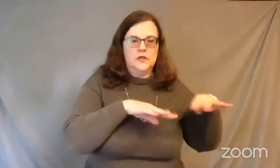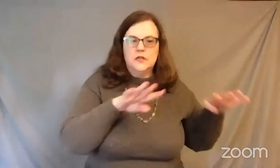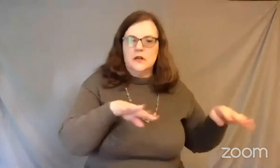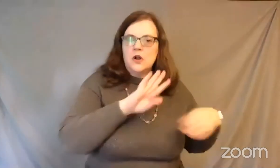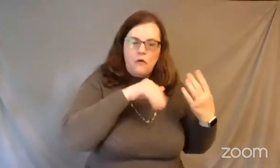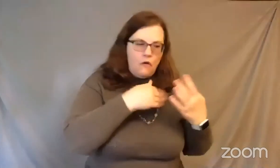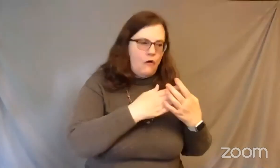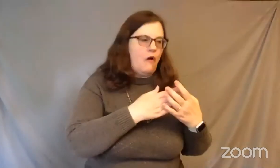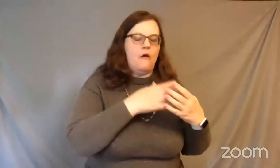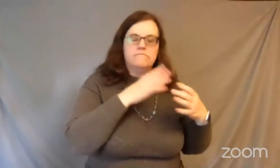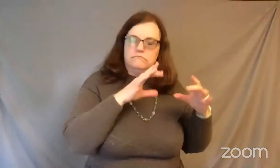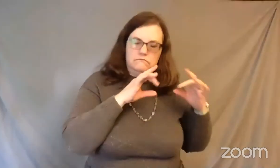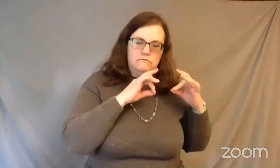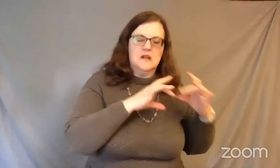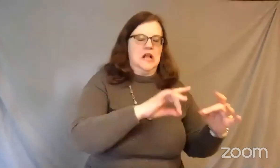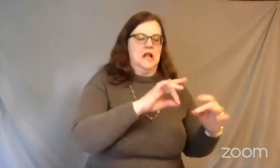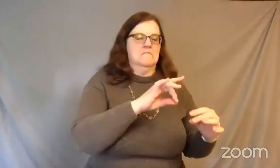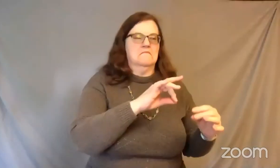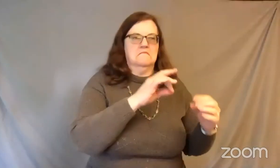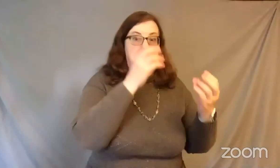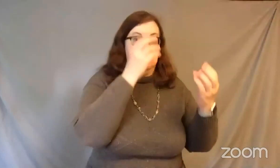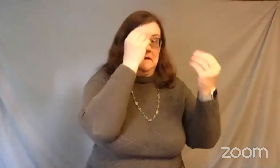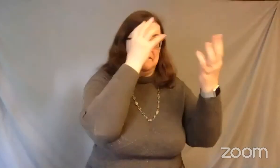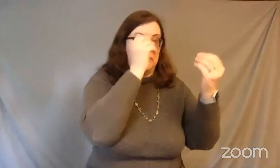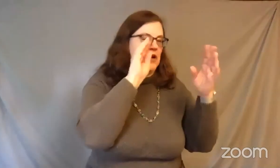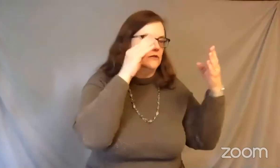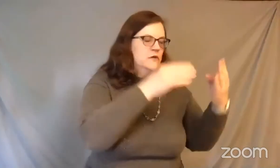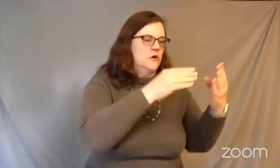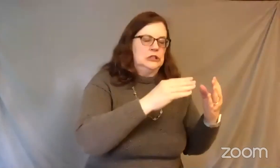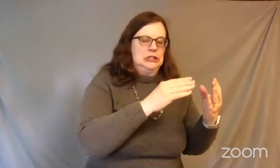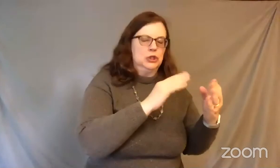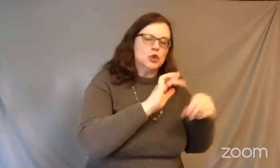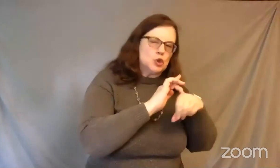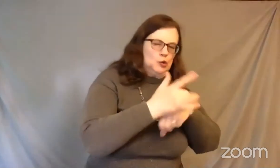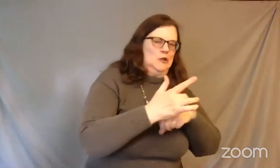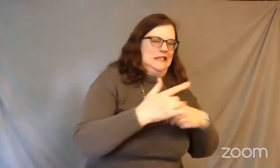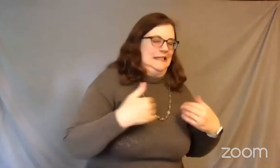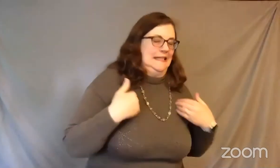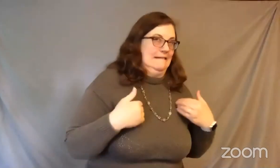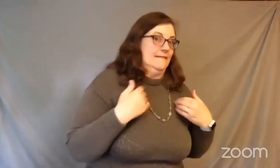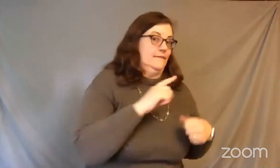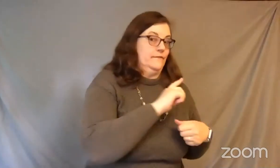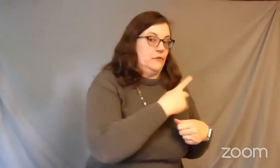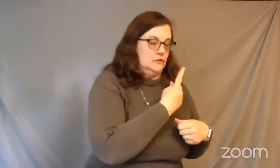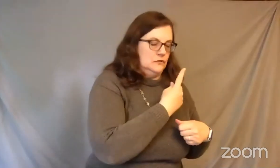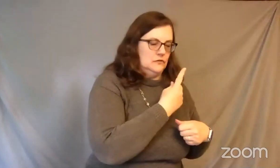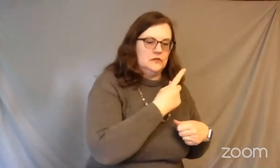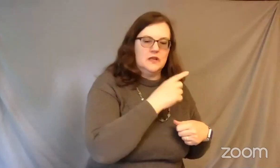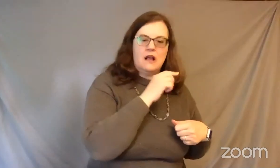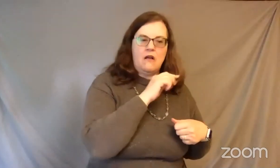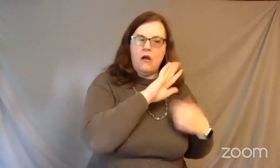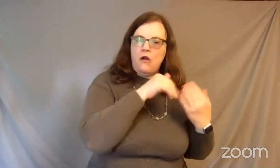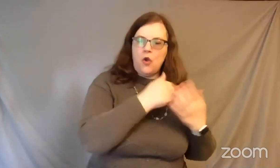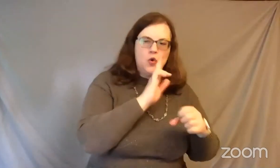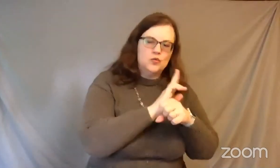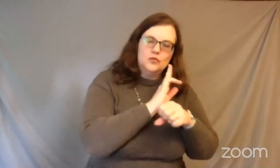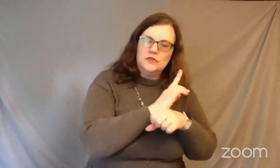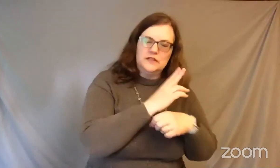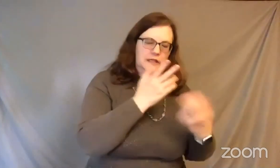For all 4 children, analysis on all 3 structures was done. And we looked particularly at the first onset,